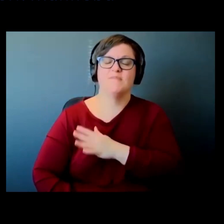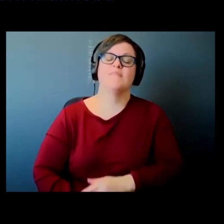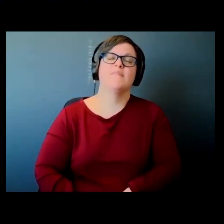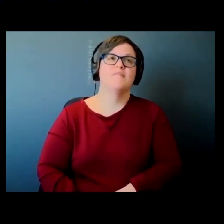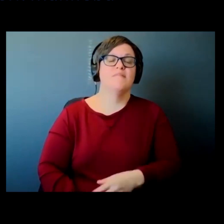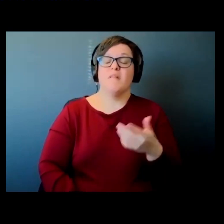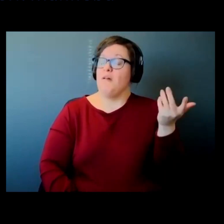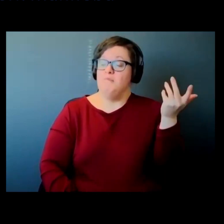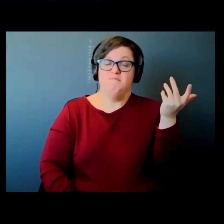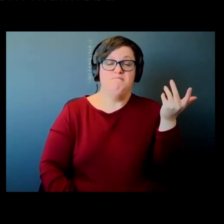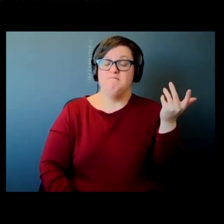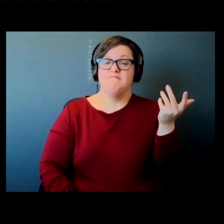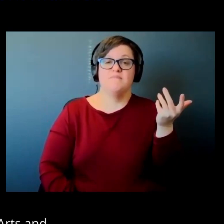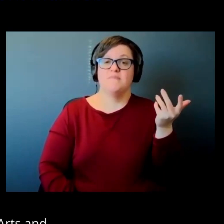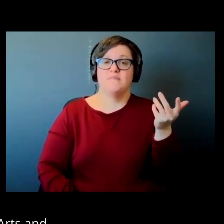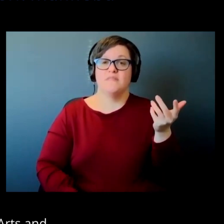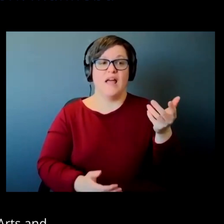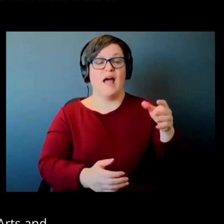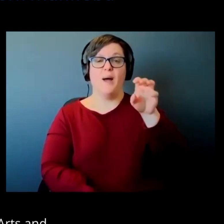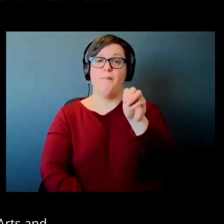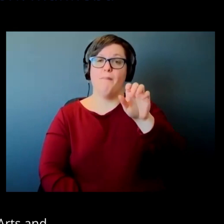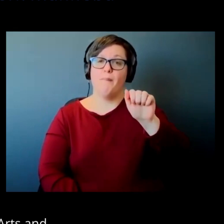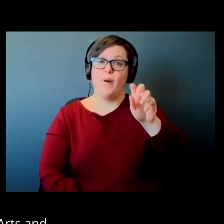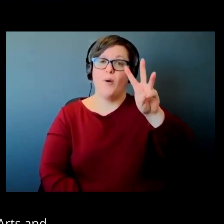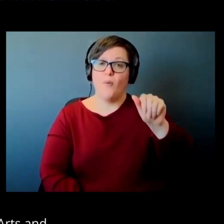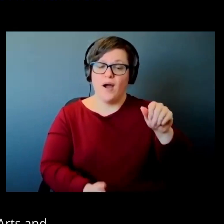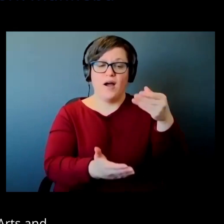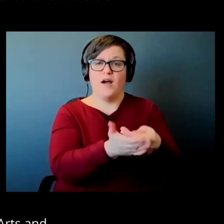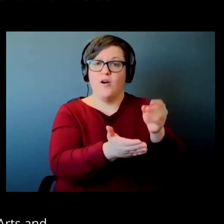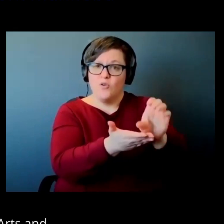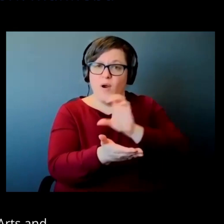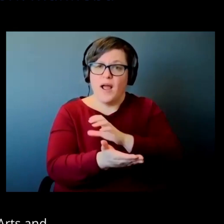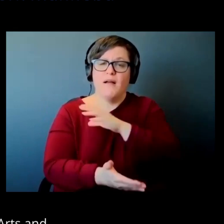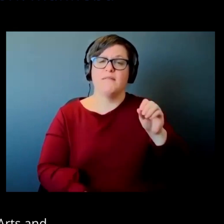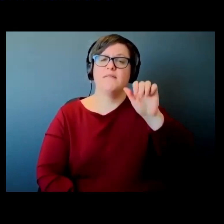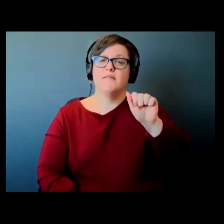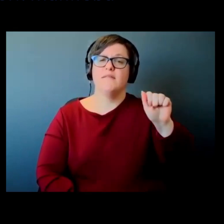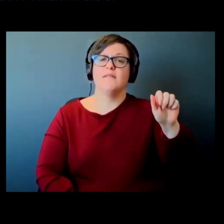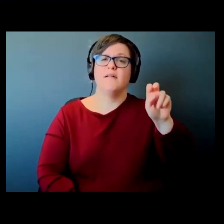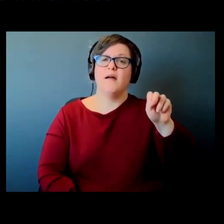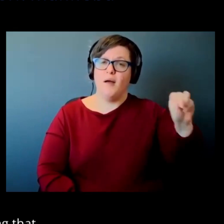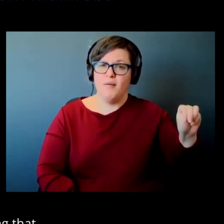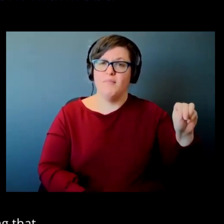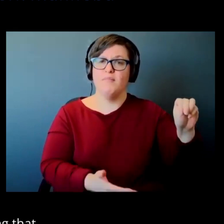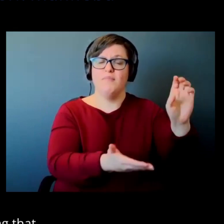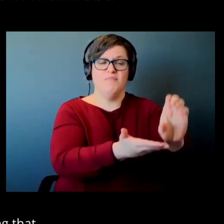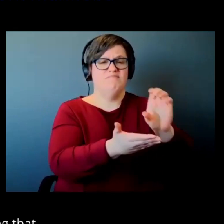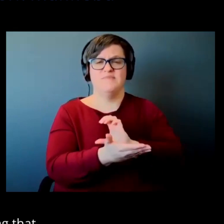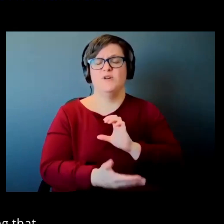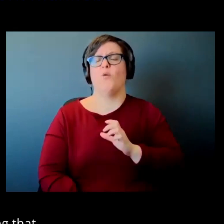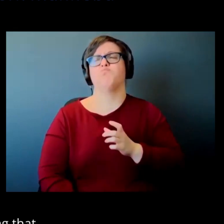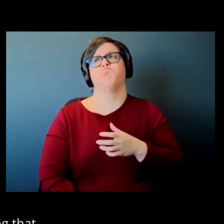I received the grant from MAWA and Arts Accessibility Network Manitoba. That really helped me. That's something